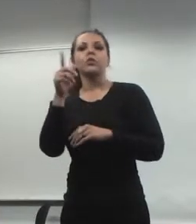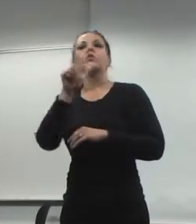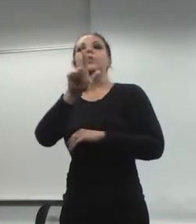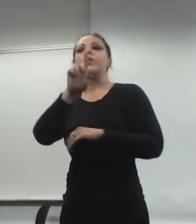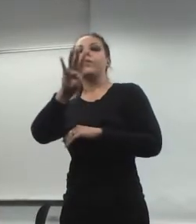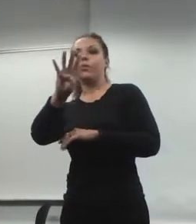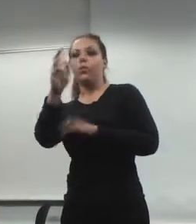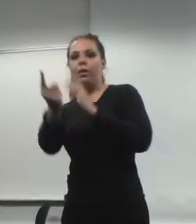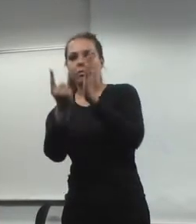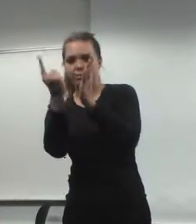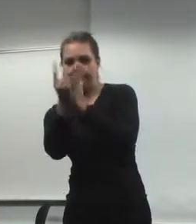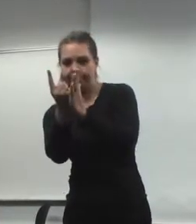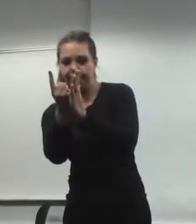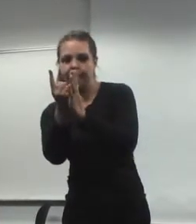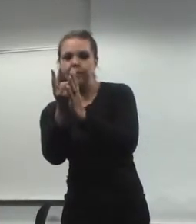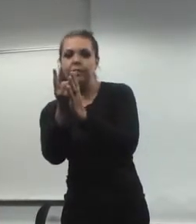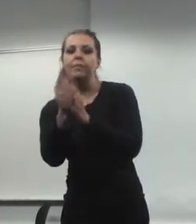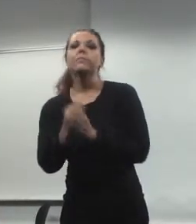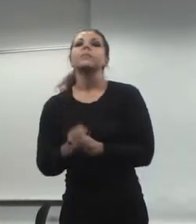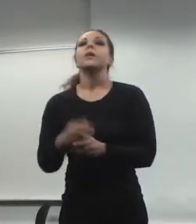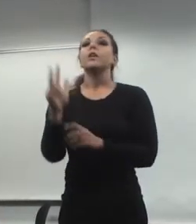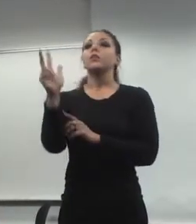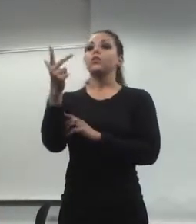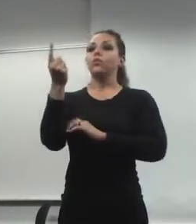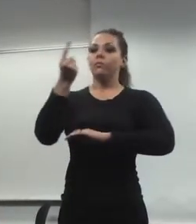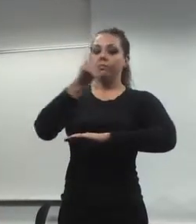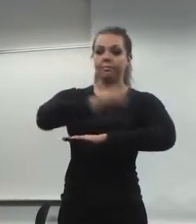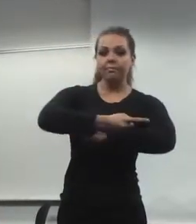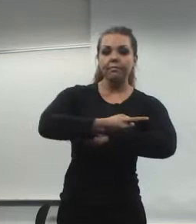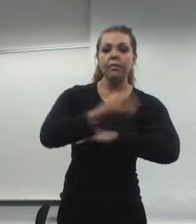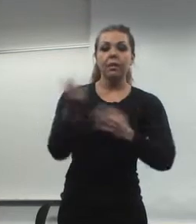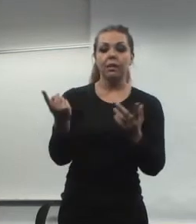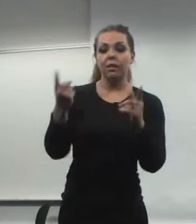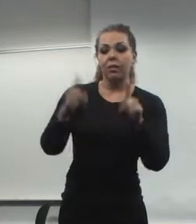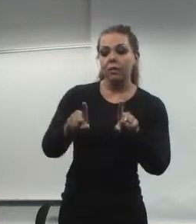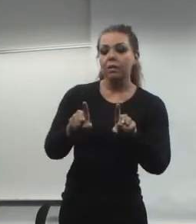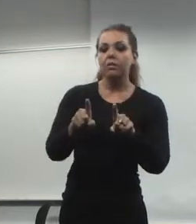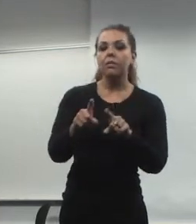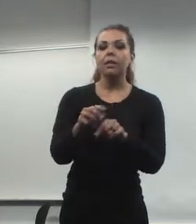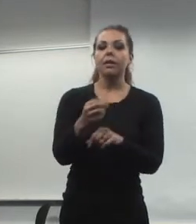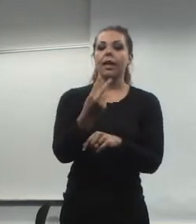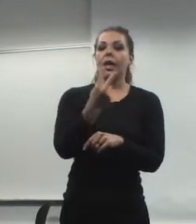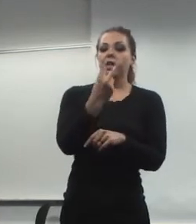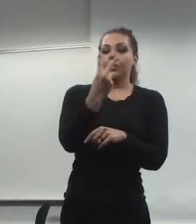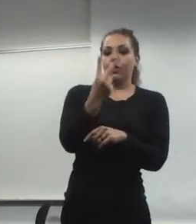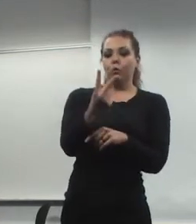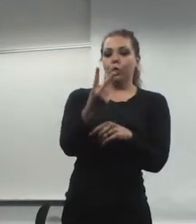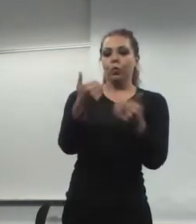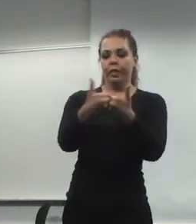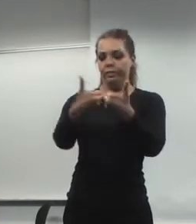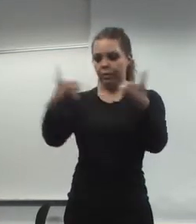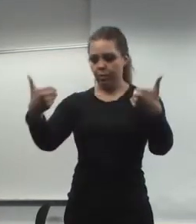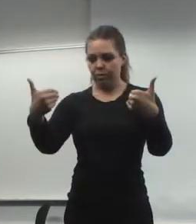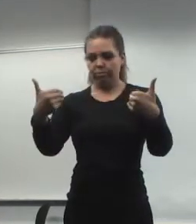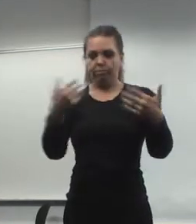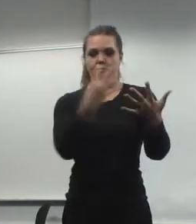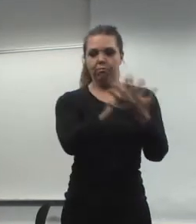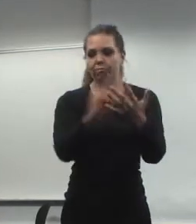the mice were put in a little house in between the 2 cages. So it would basically be like 3 units, and one's connected in the